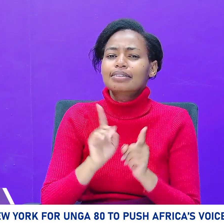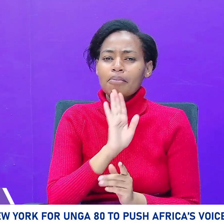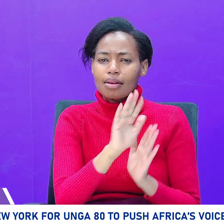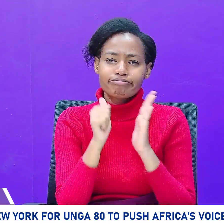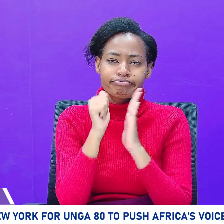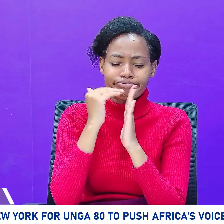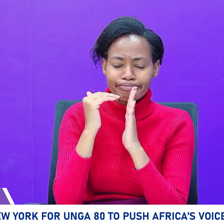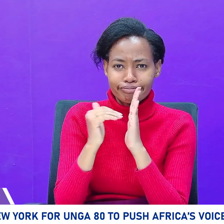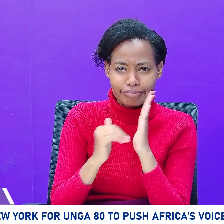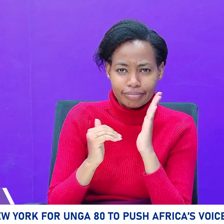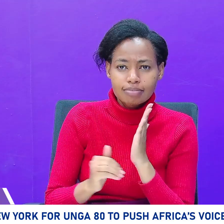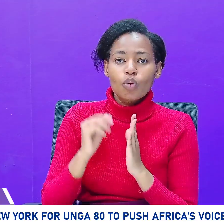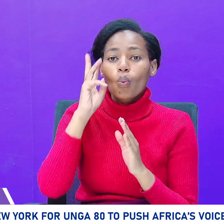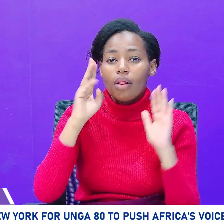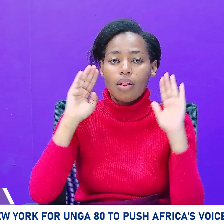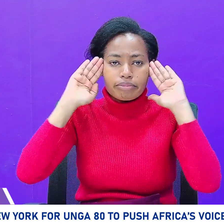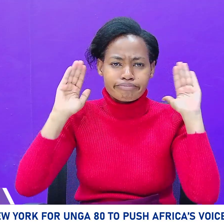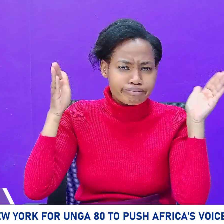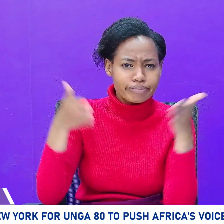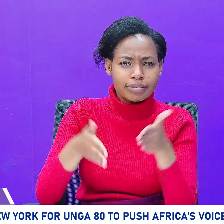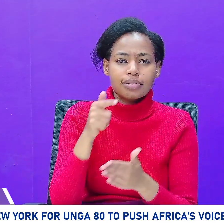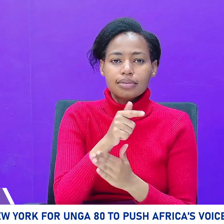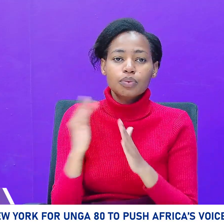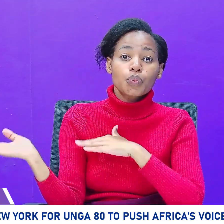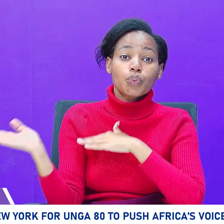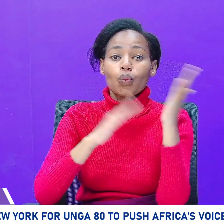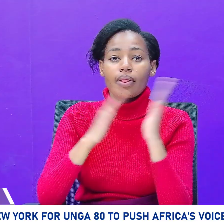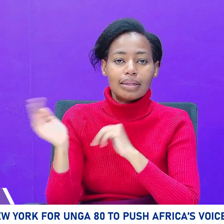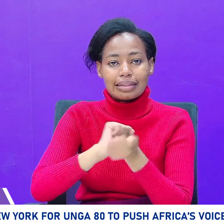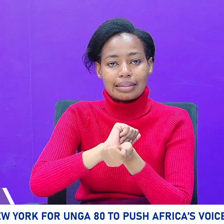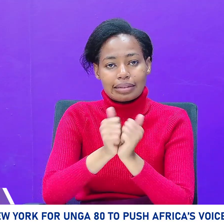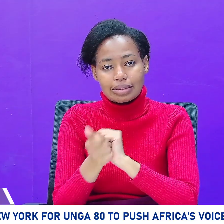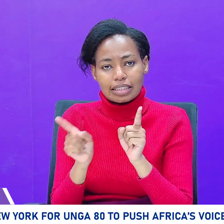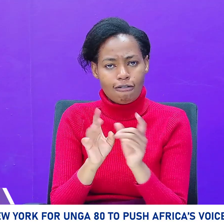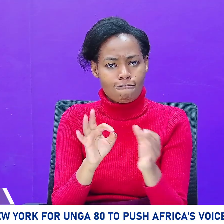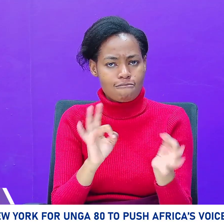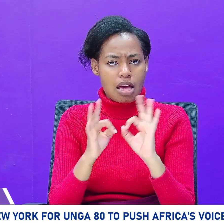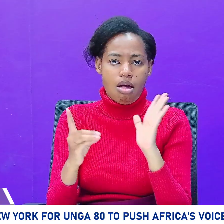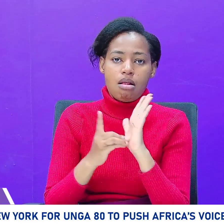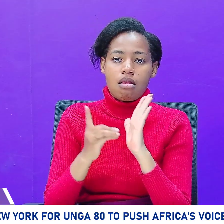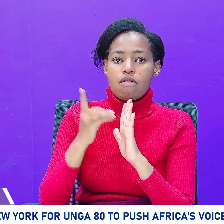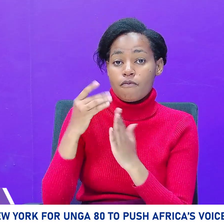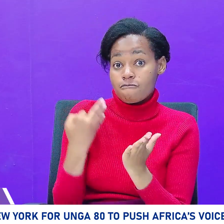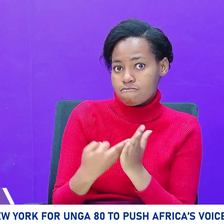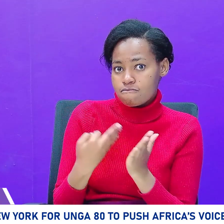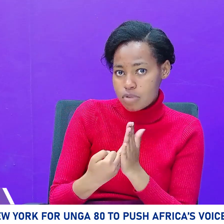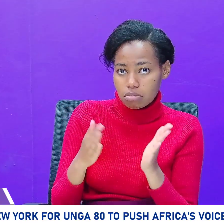His agenda will focus on climate change, fair development financing, and the need for a